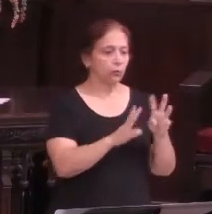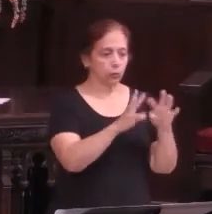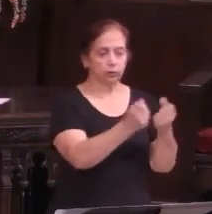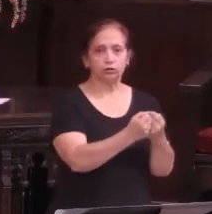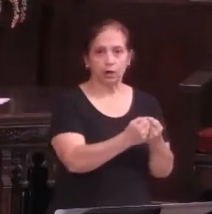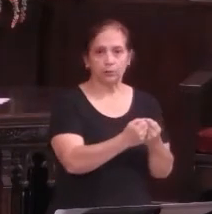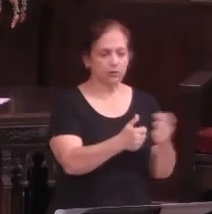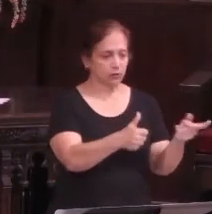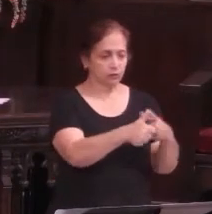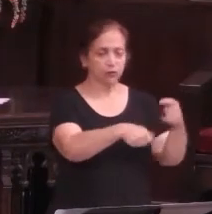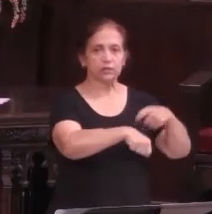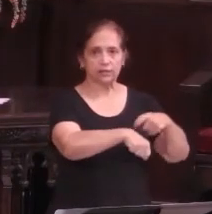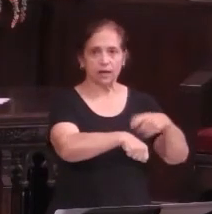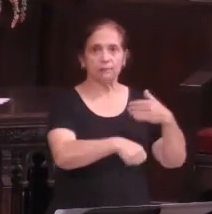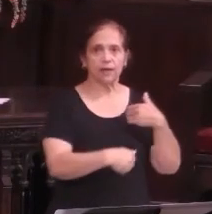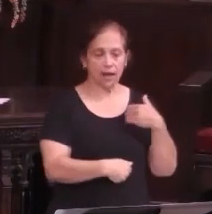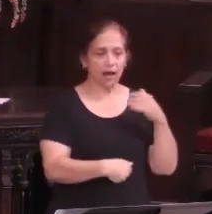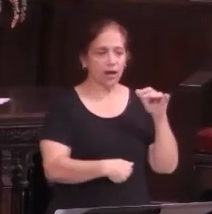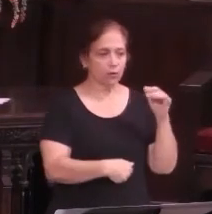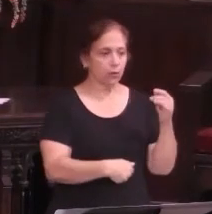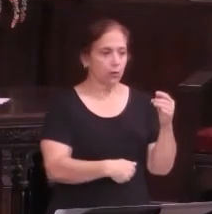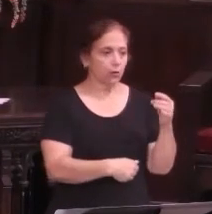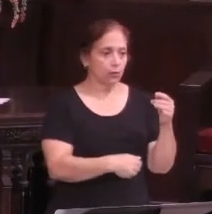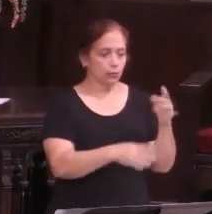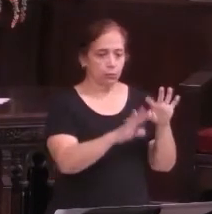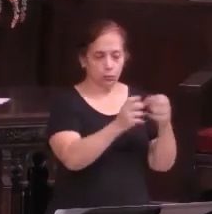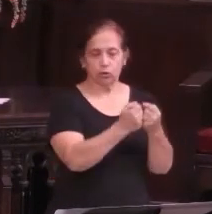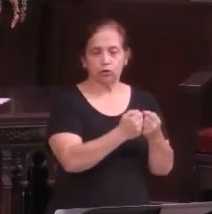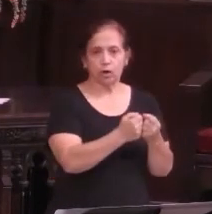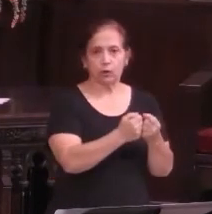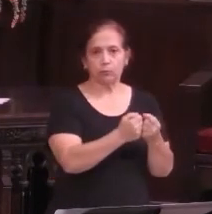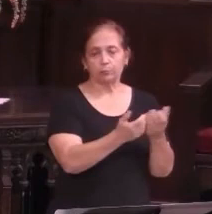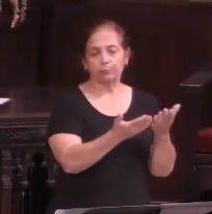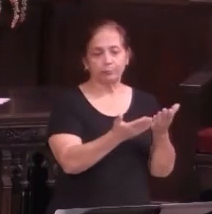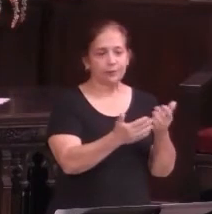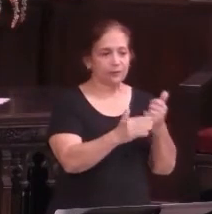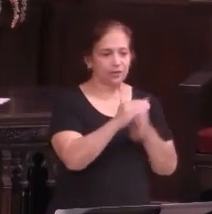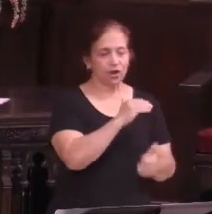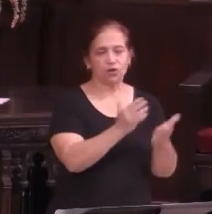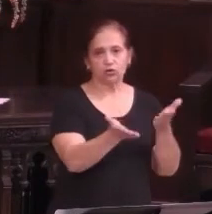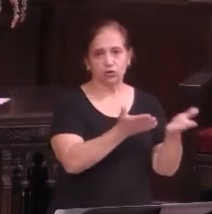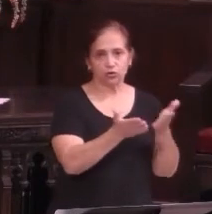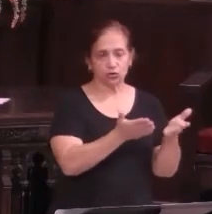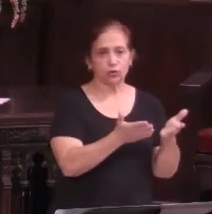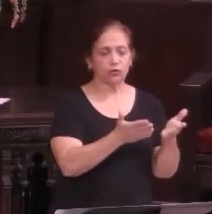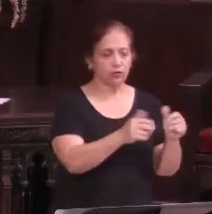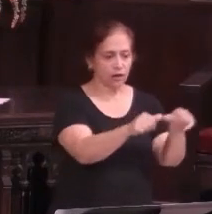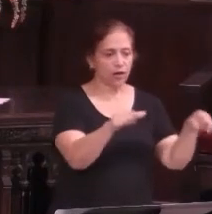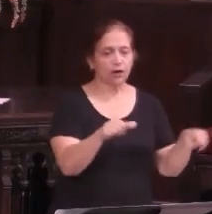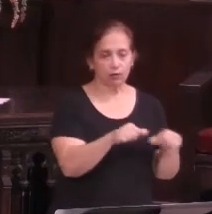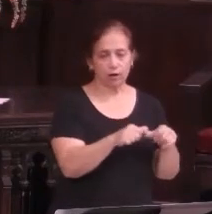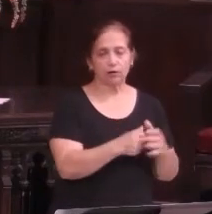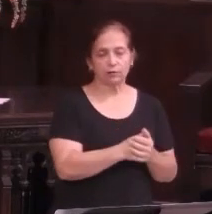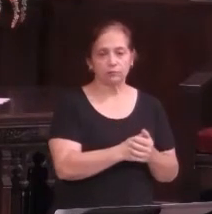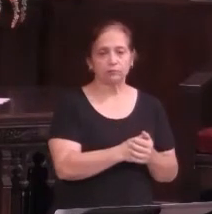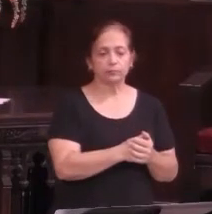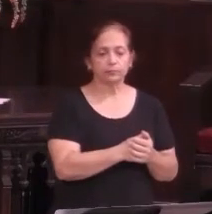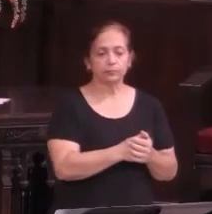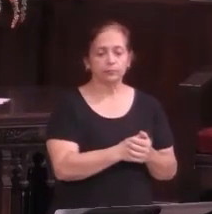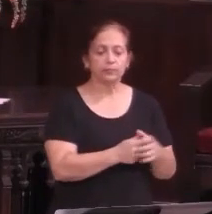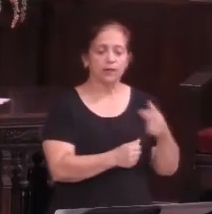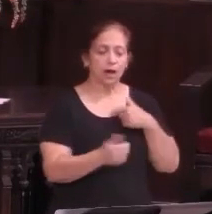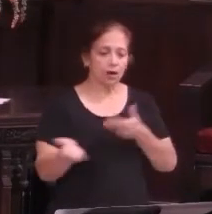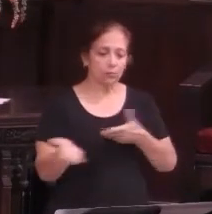community of Guasmo Sur, an underserved barrio on the south side of that city. I took